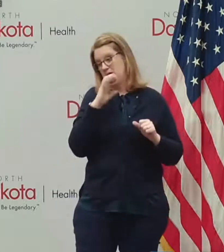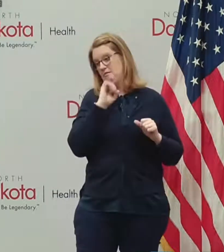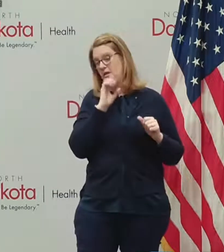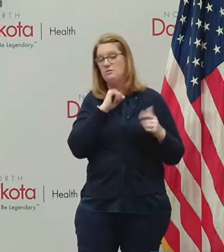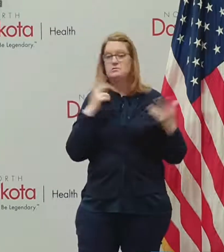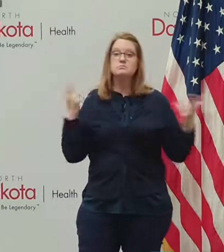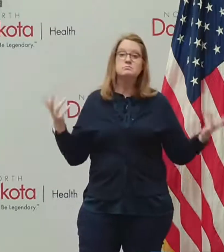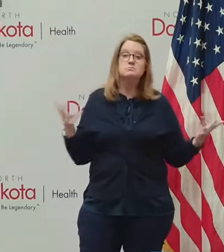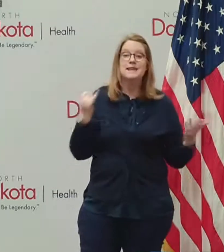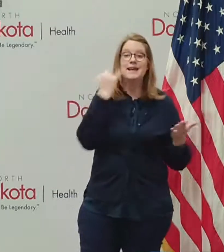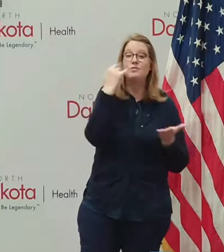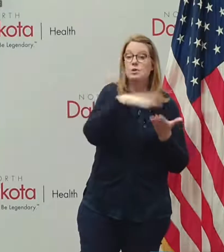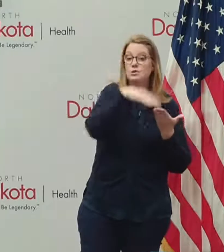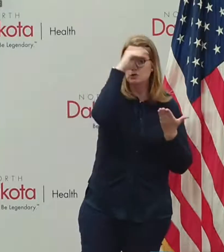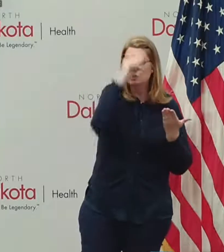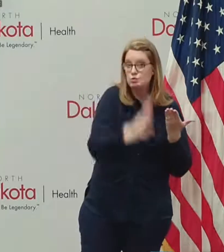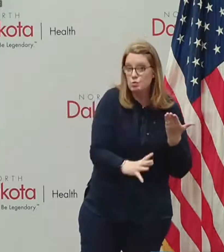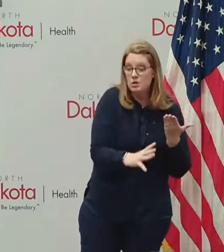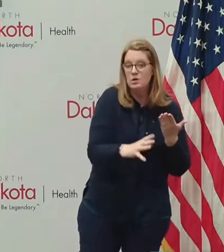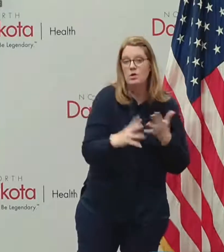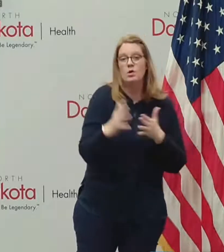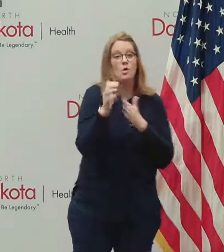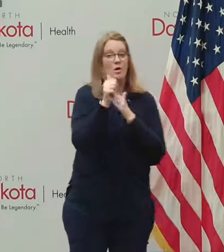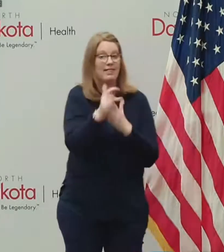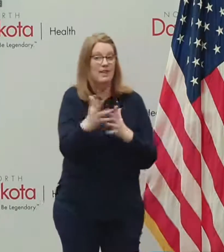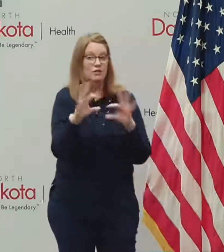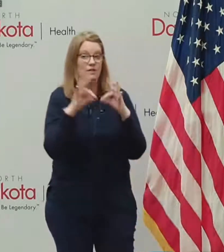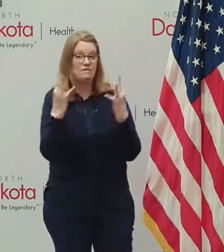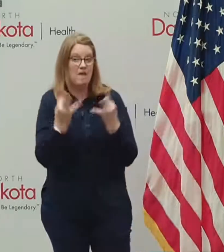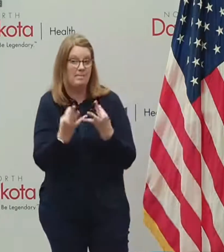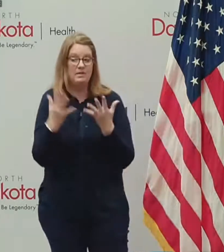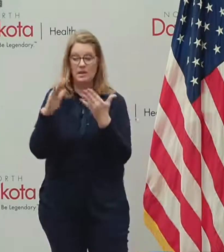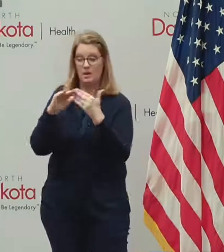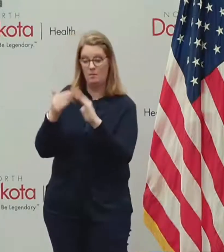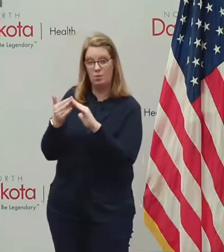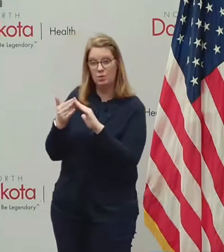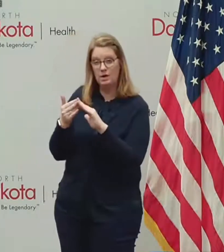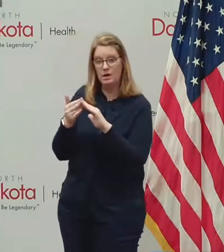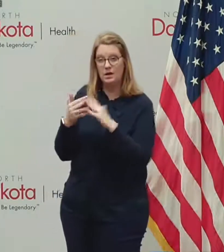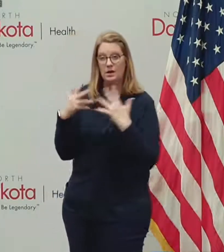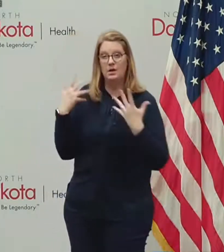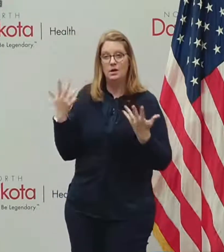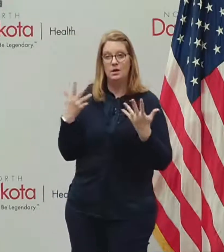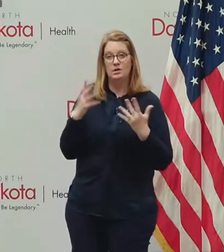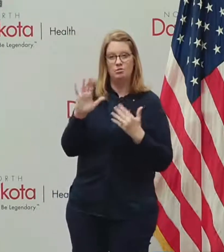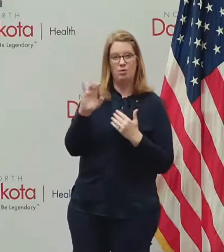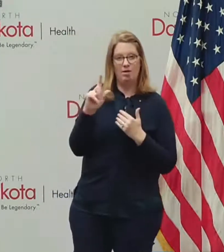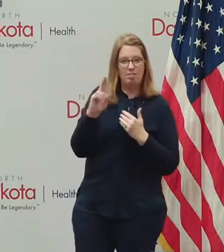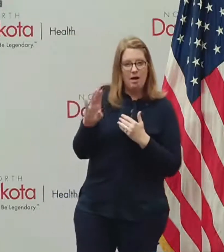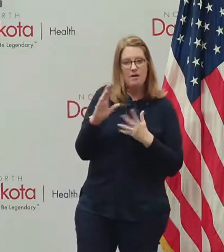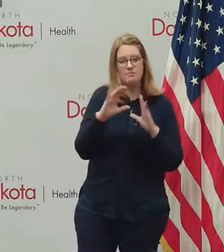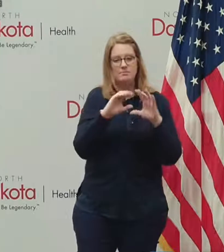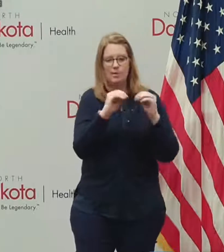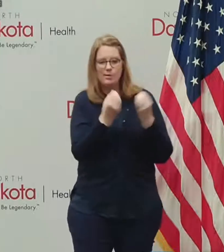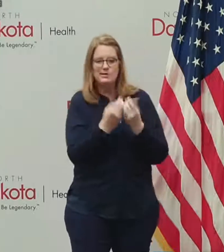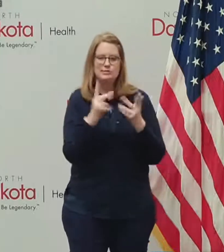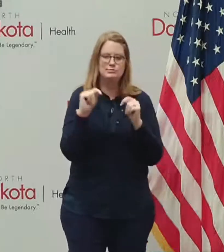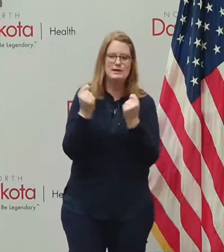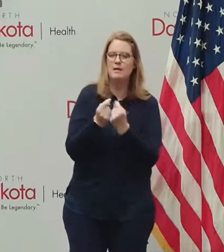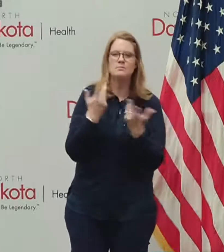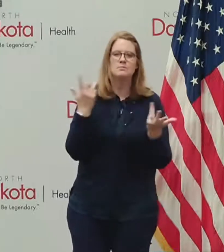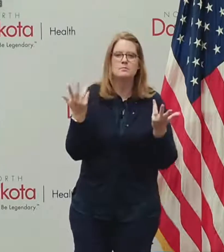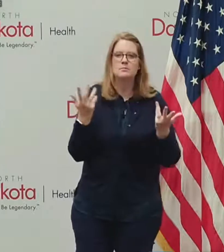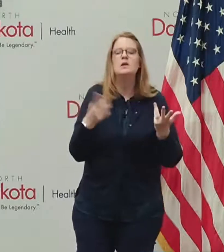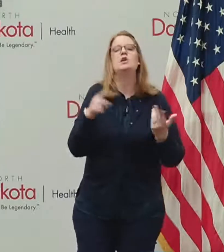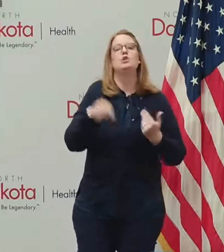a student or whether you're a leader in your family, your community, your club, your organization, your team. You can be the one that